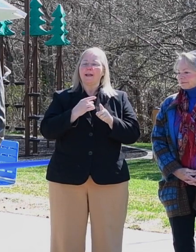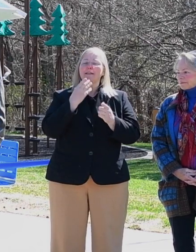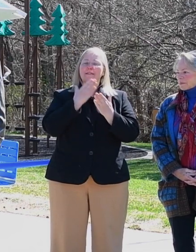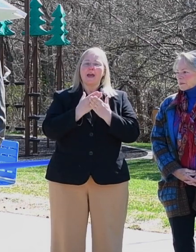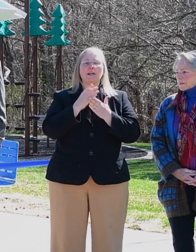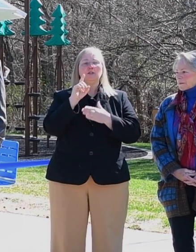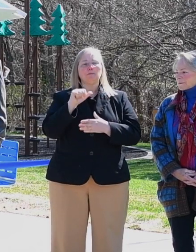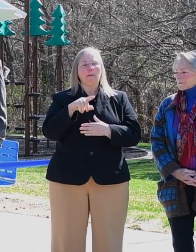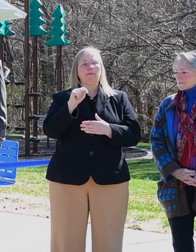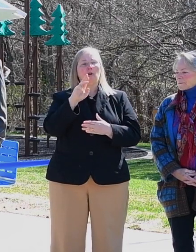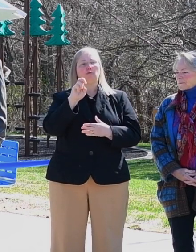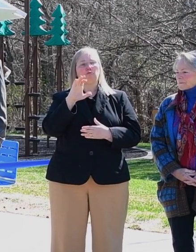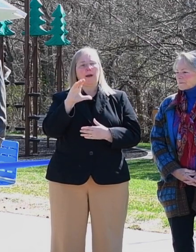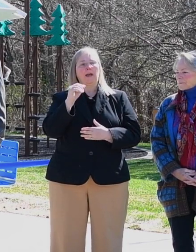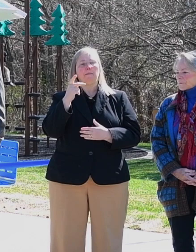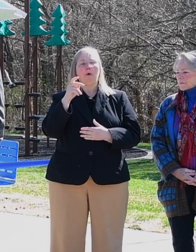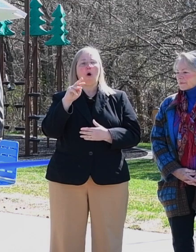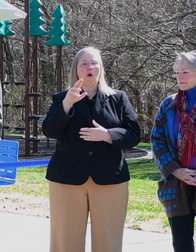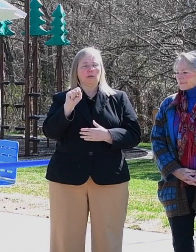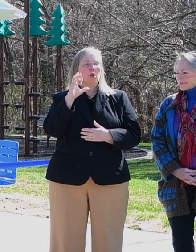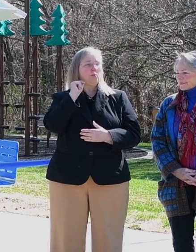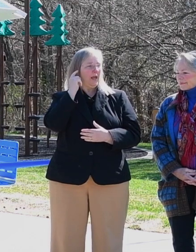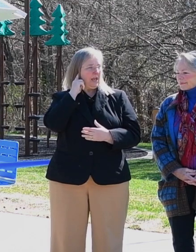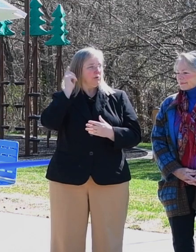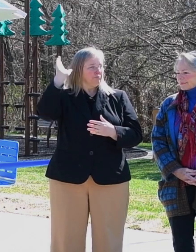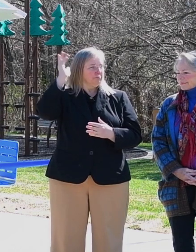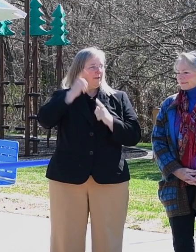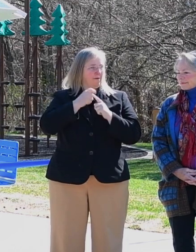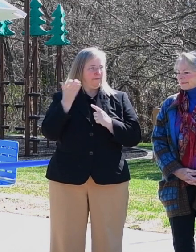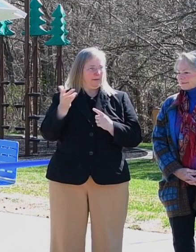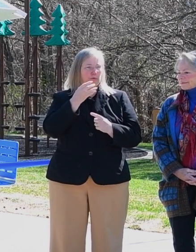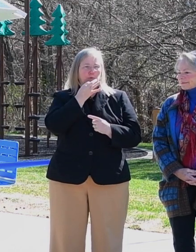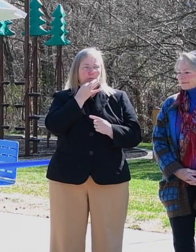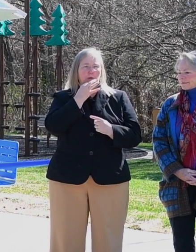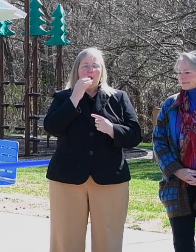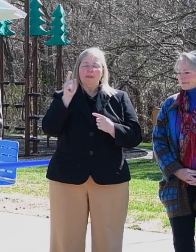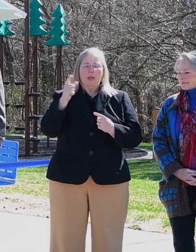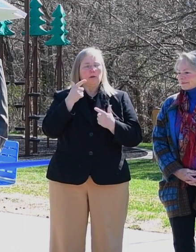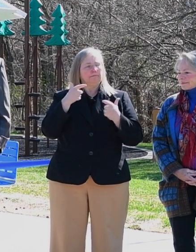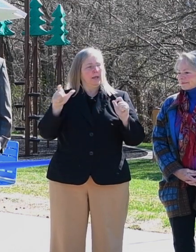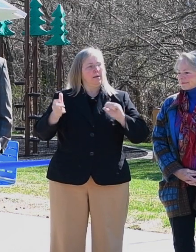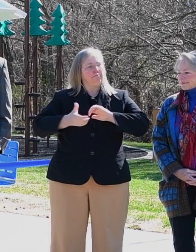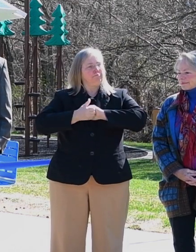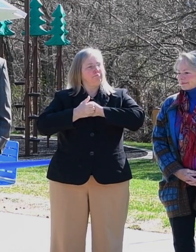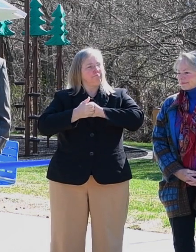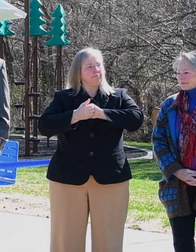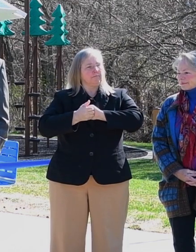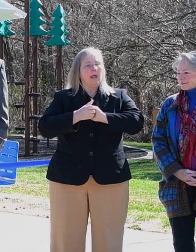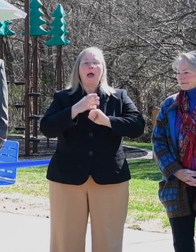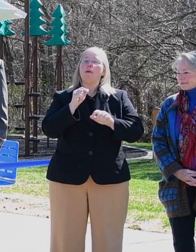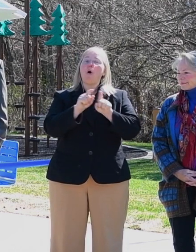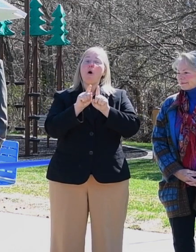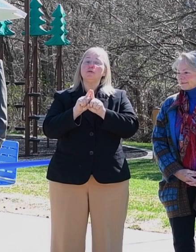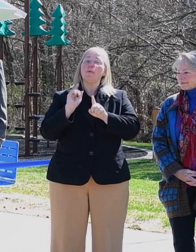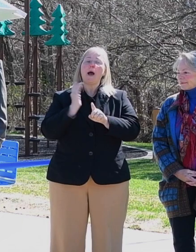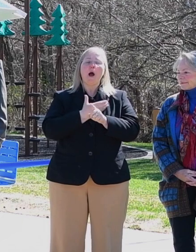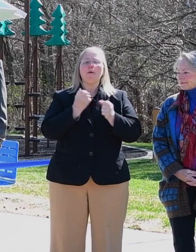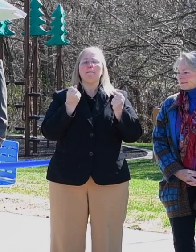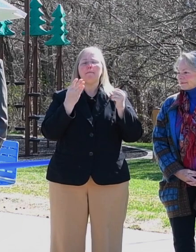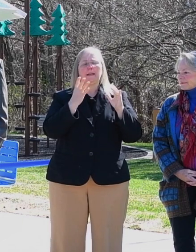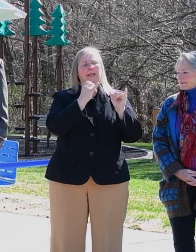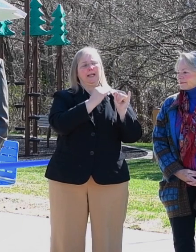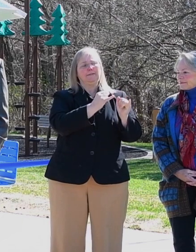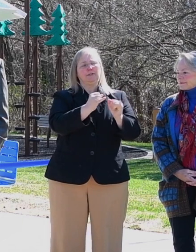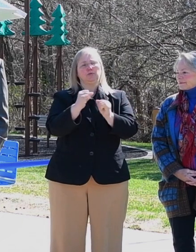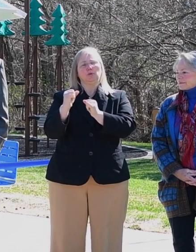and Parks, who you'll hear from soon, who has been a huge partner, and also our many